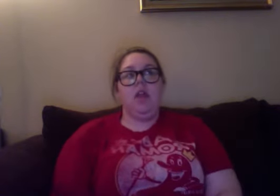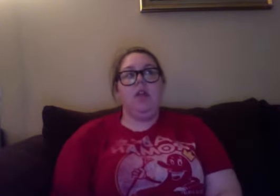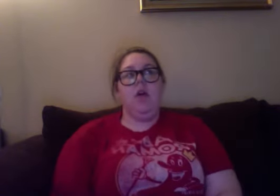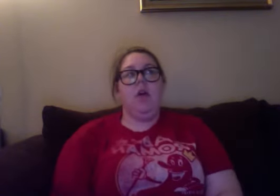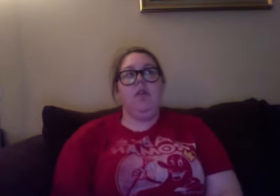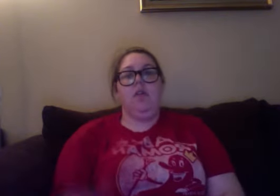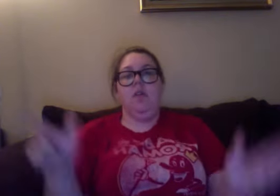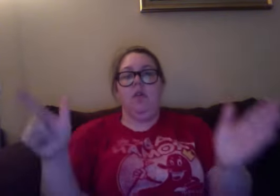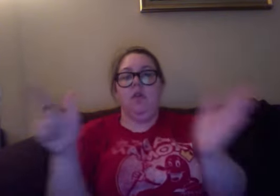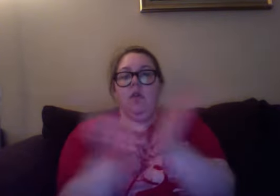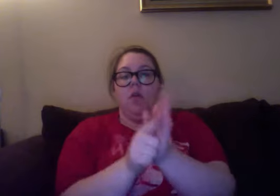in-laws,